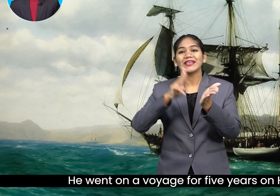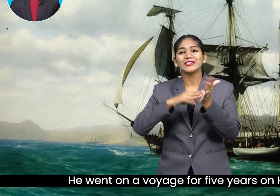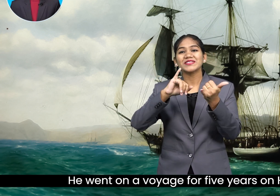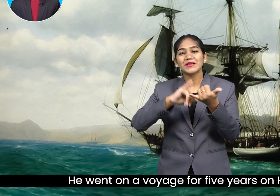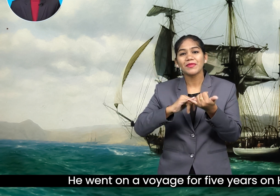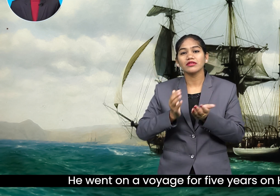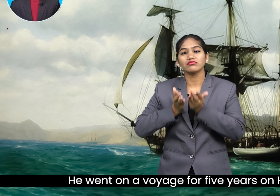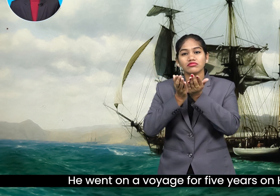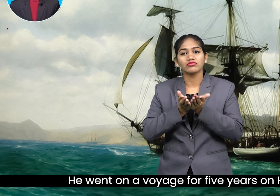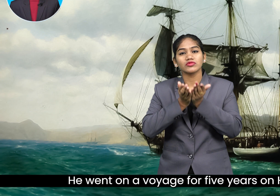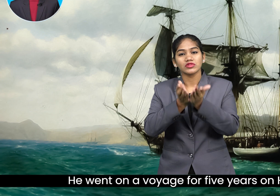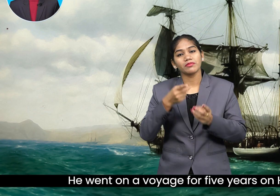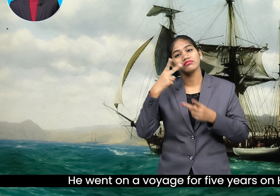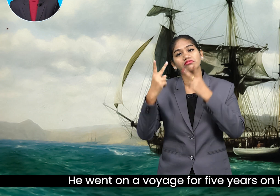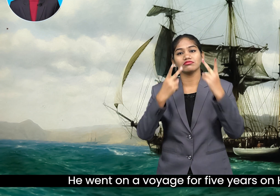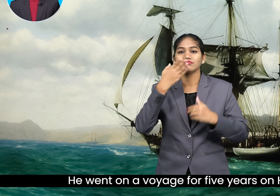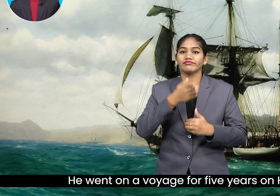ship.